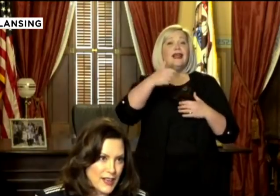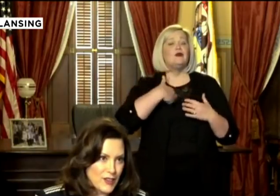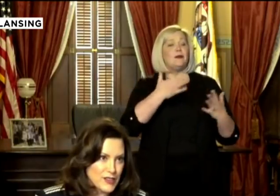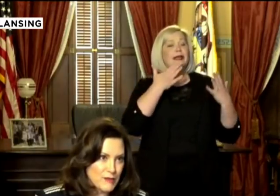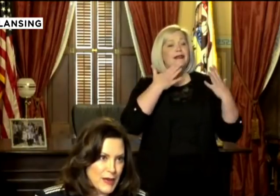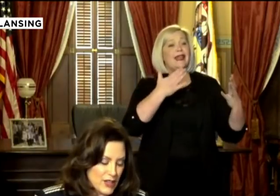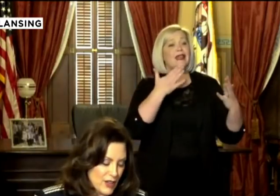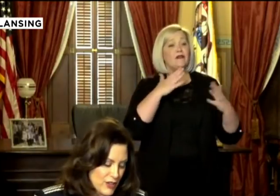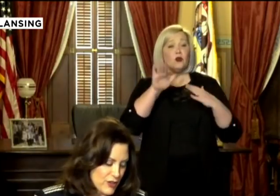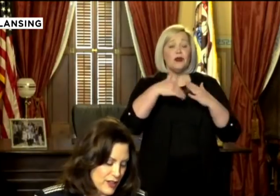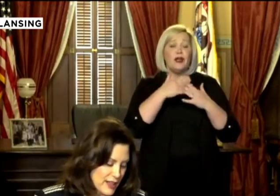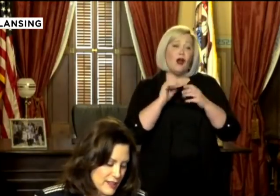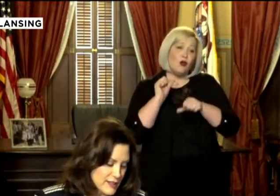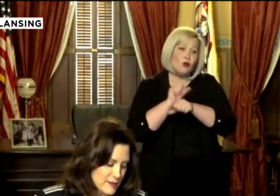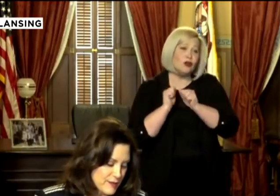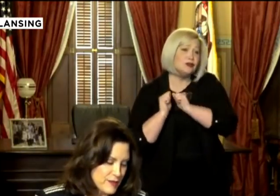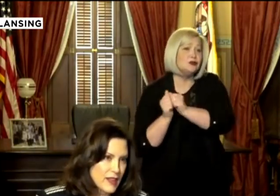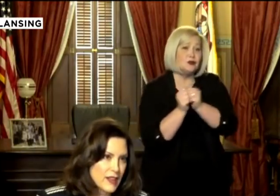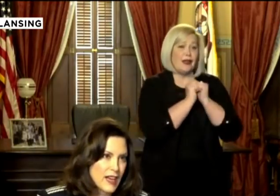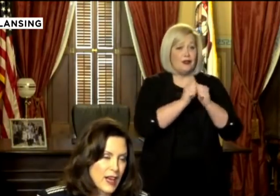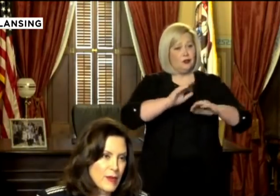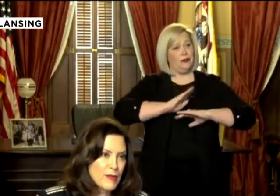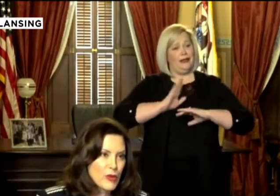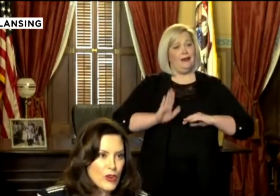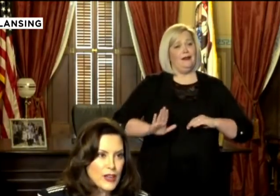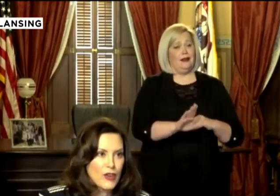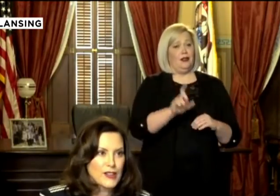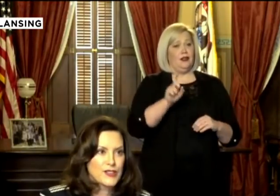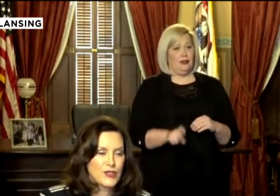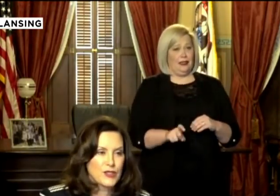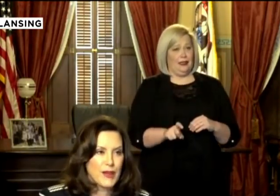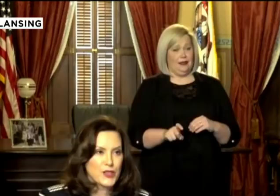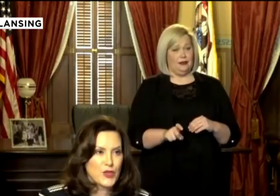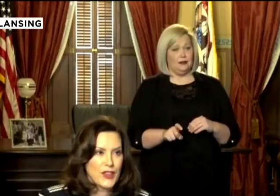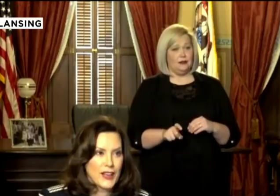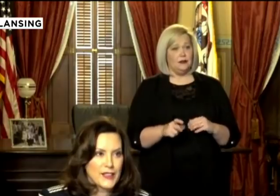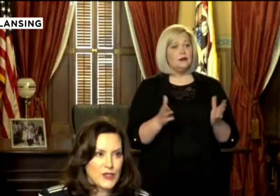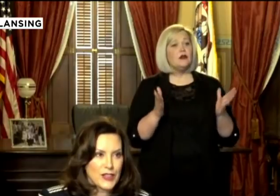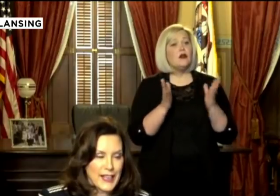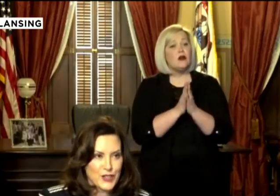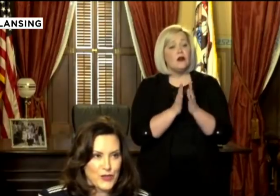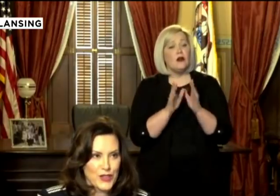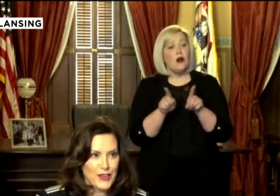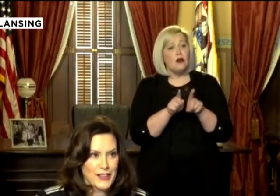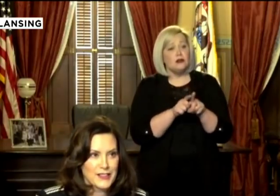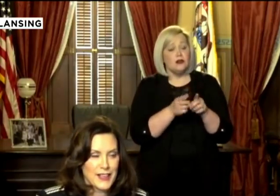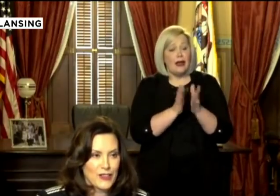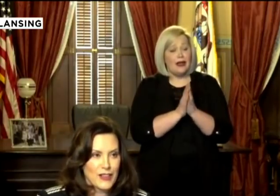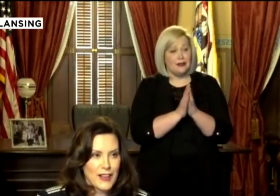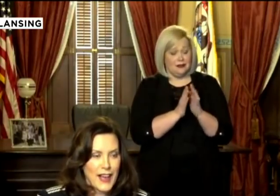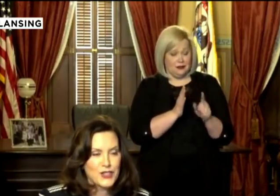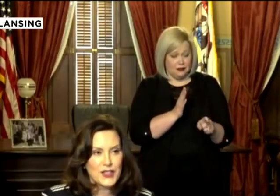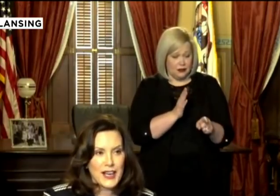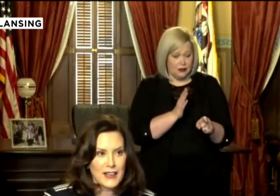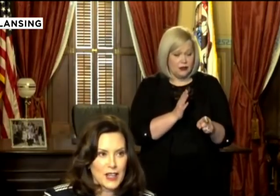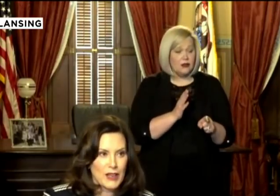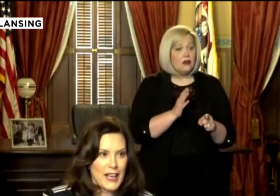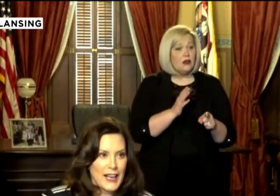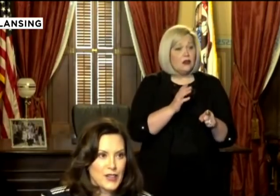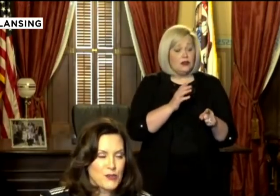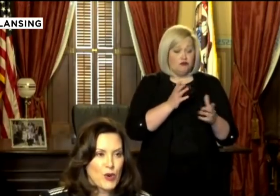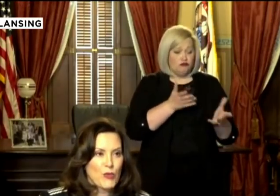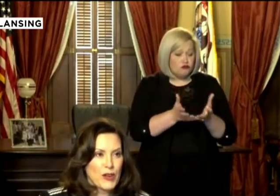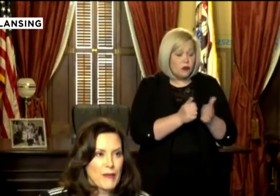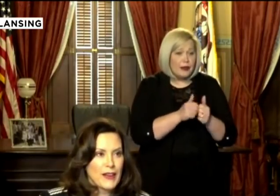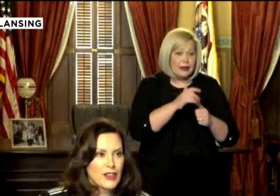all pulled together to meet their needs. I'm imploring you also to make sure that as you're engaging with your kids, that you're educating